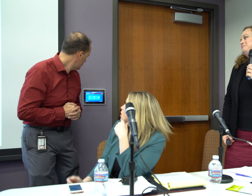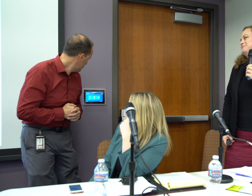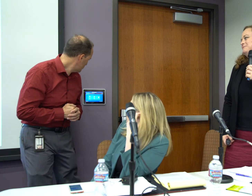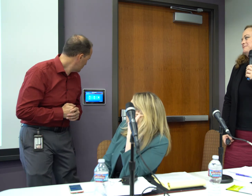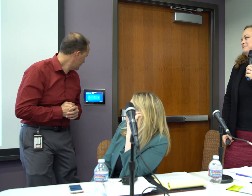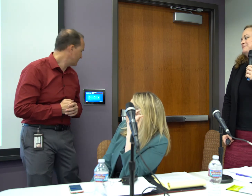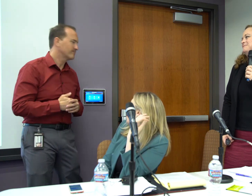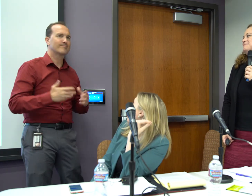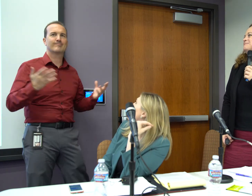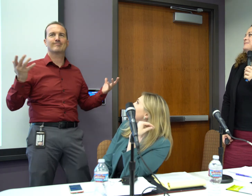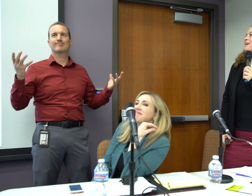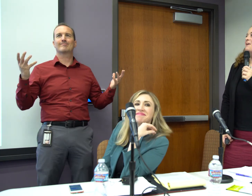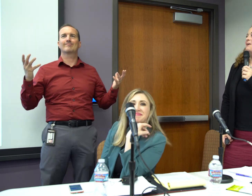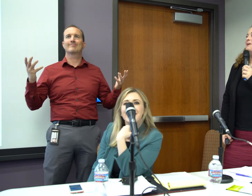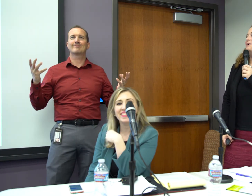Oh.